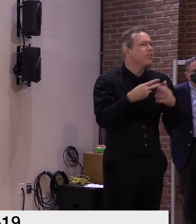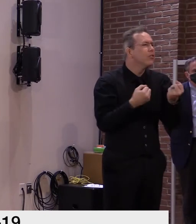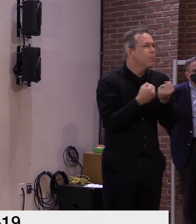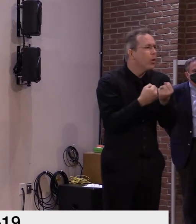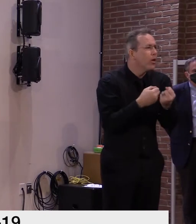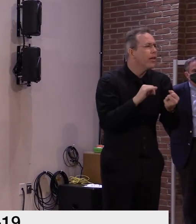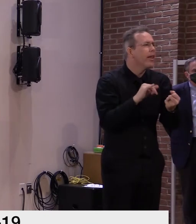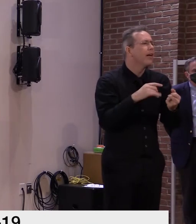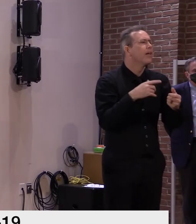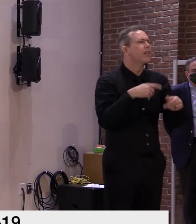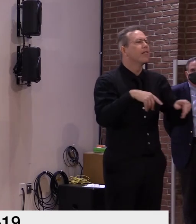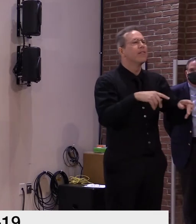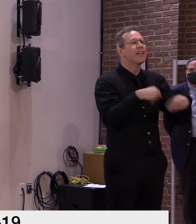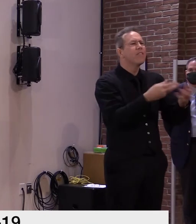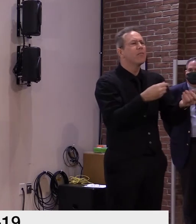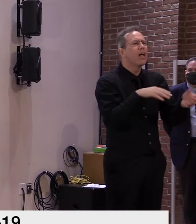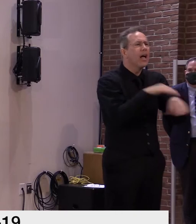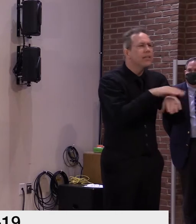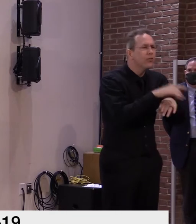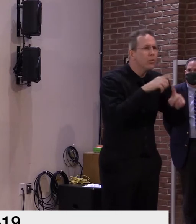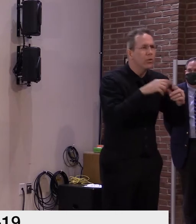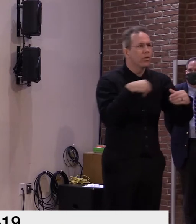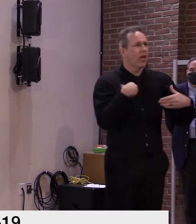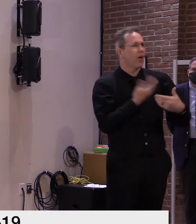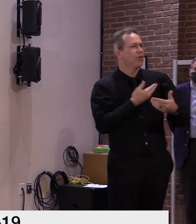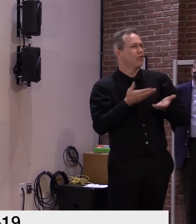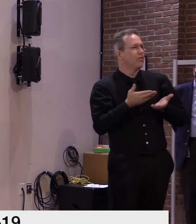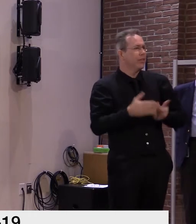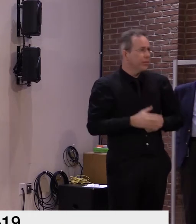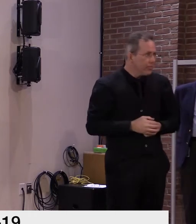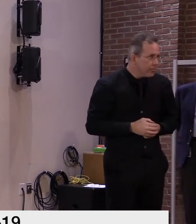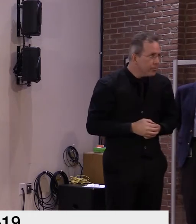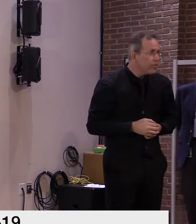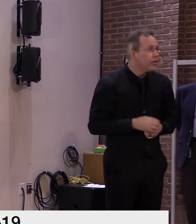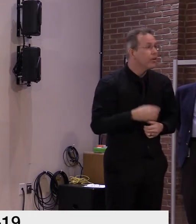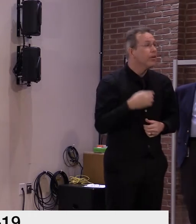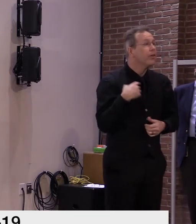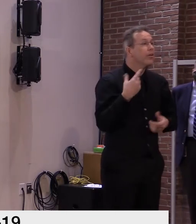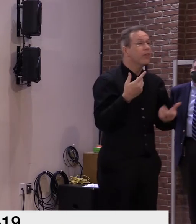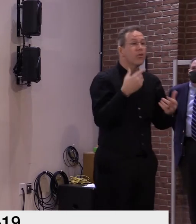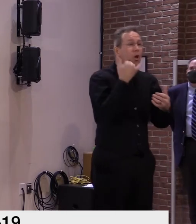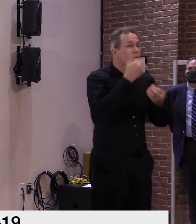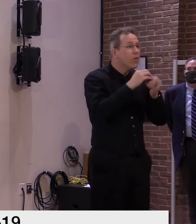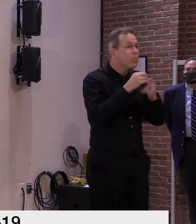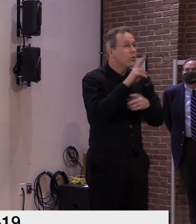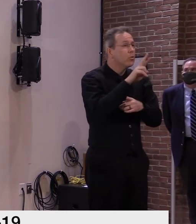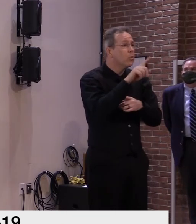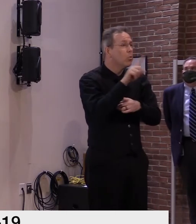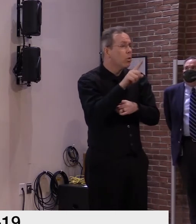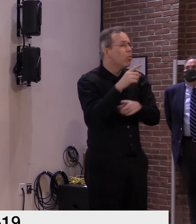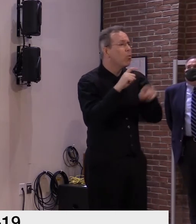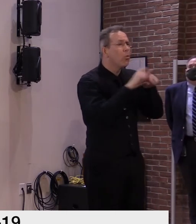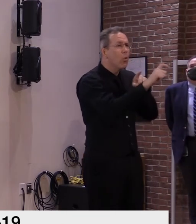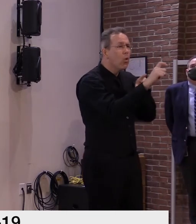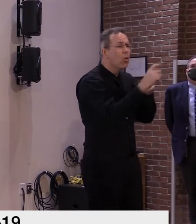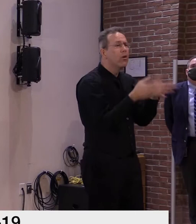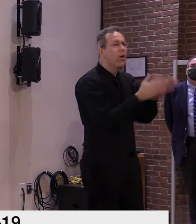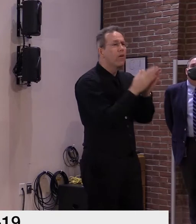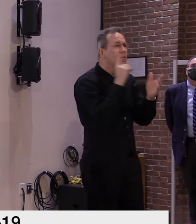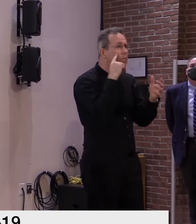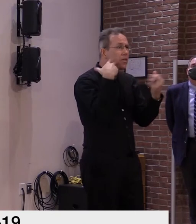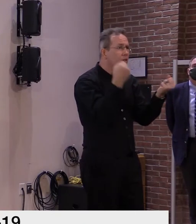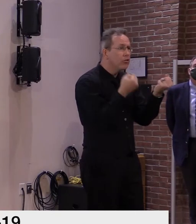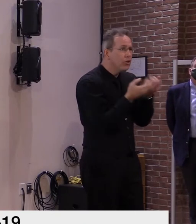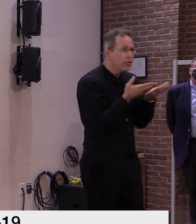access. Vermonters can simply call 211. We have embedded clinicians that are ready and available to take your